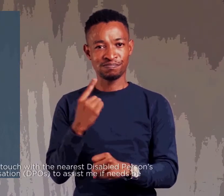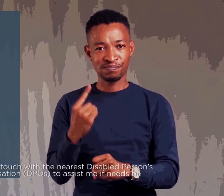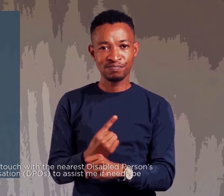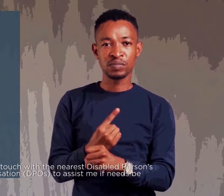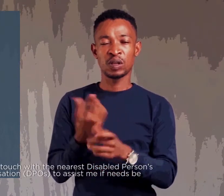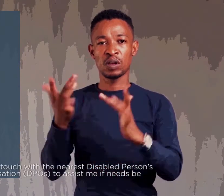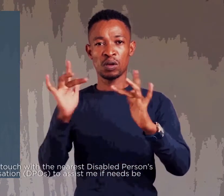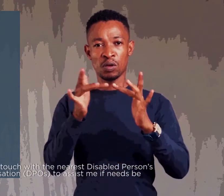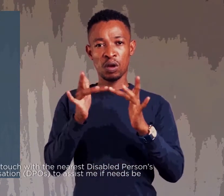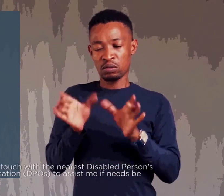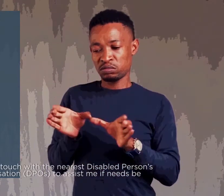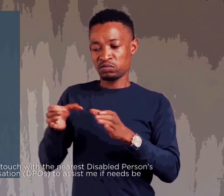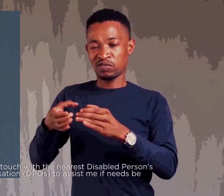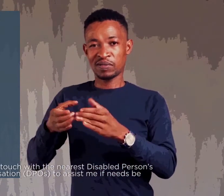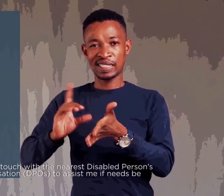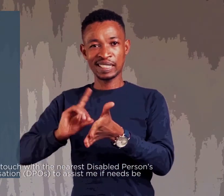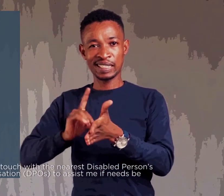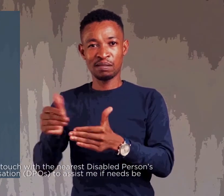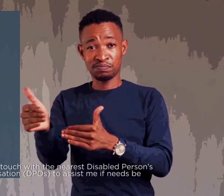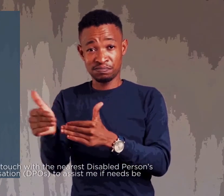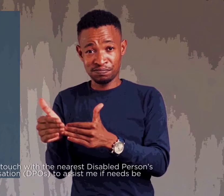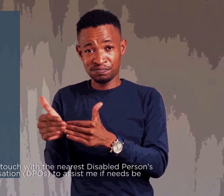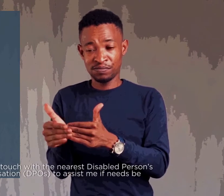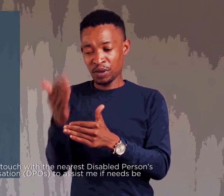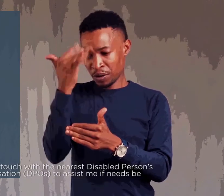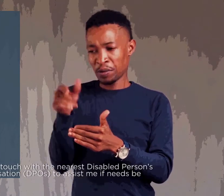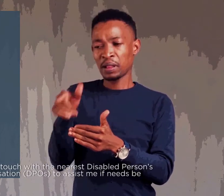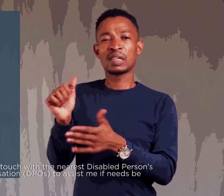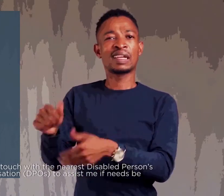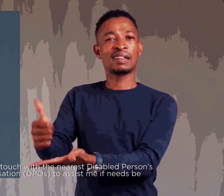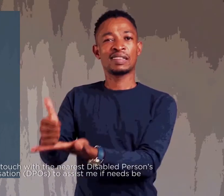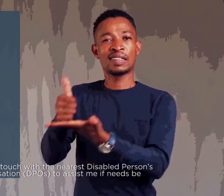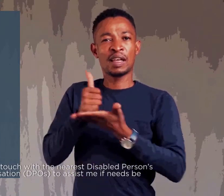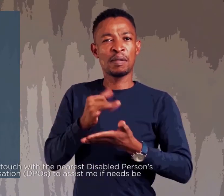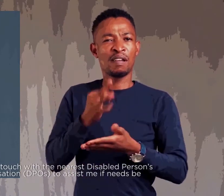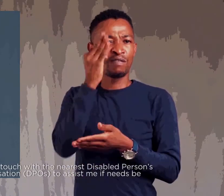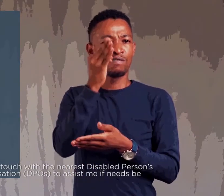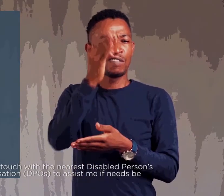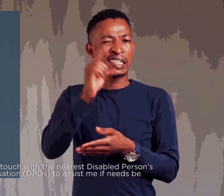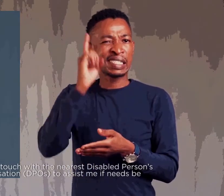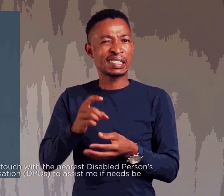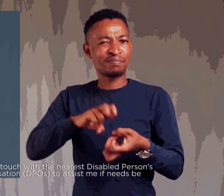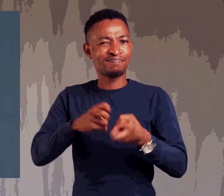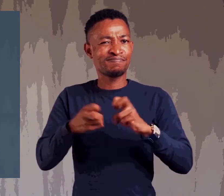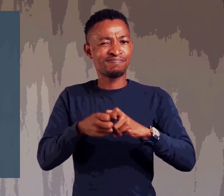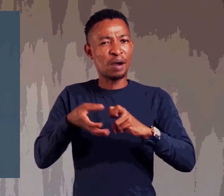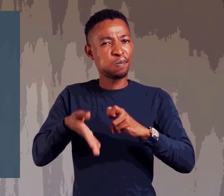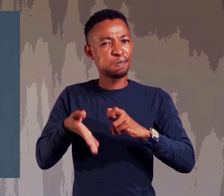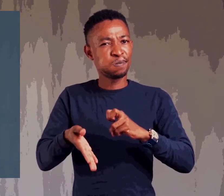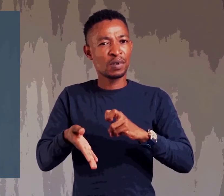ikgolaganya le mokgatlho wa bana le bogole o gaufi le nna o ka ntswang thuso fa go tlhokega. Maikarabelo a me ke